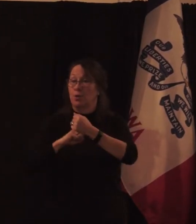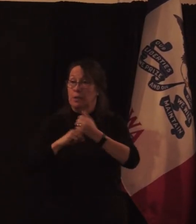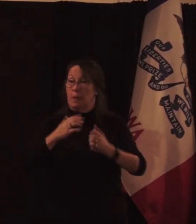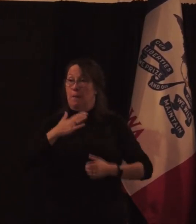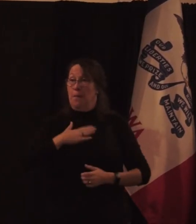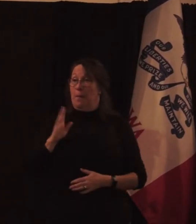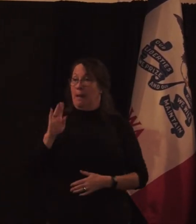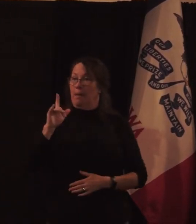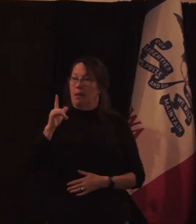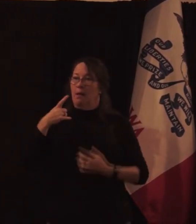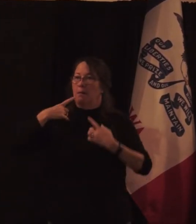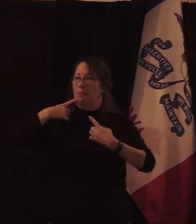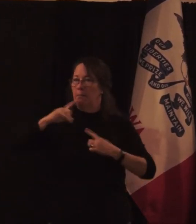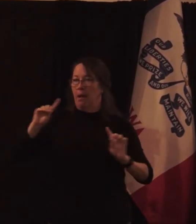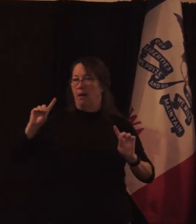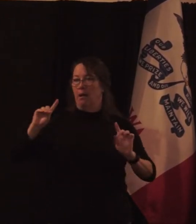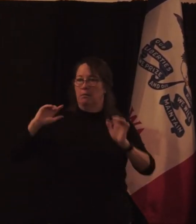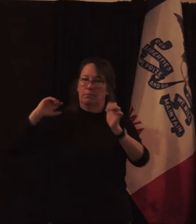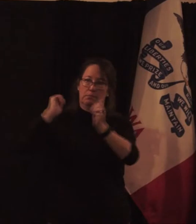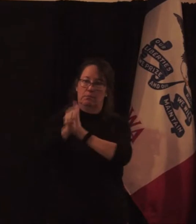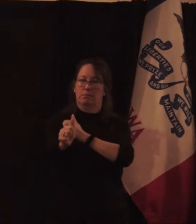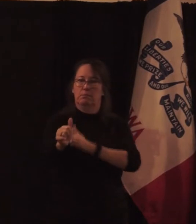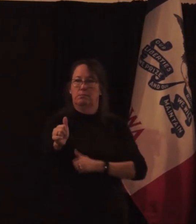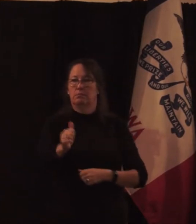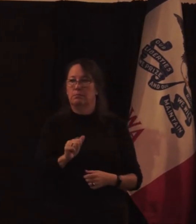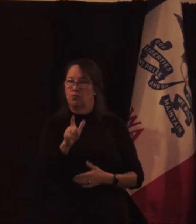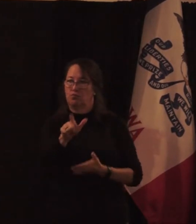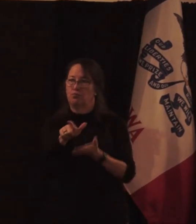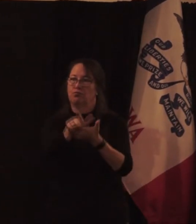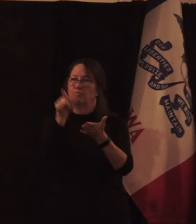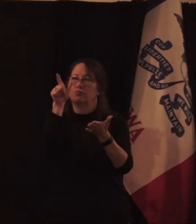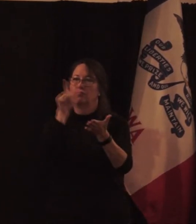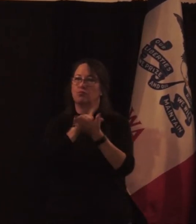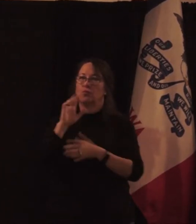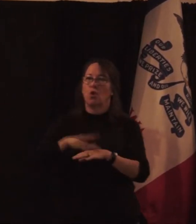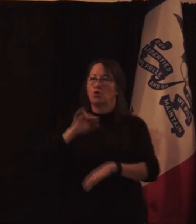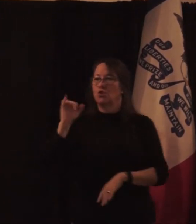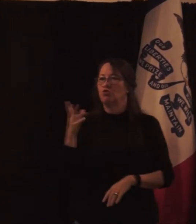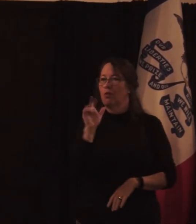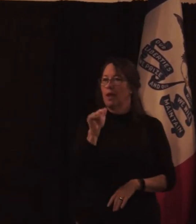it was my bill that was finally enacted into law on